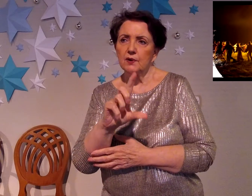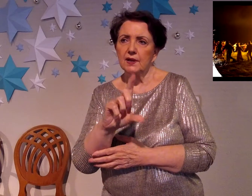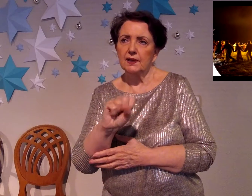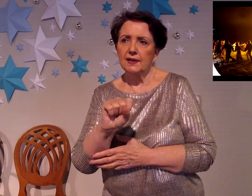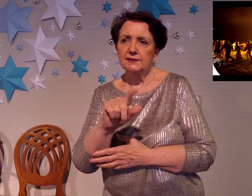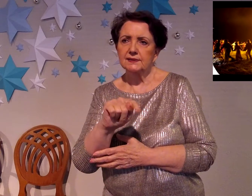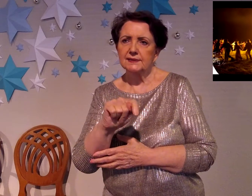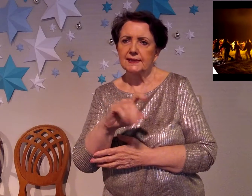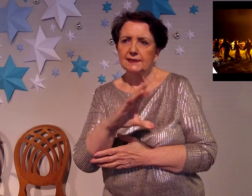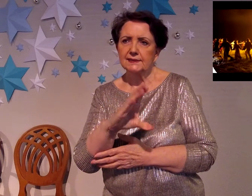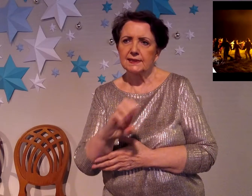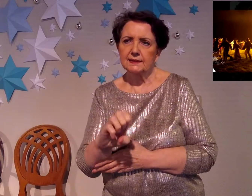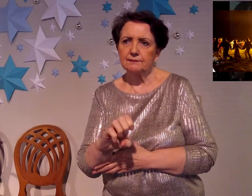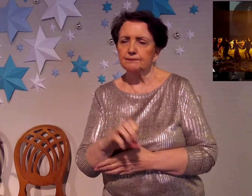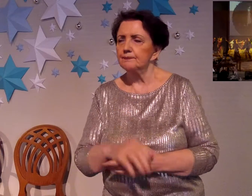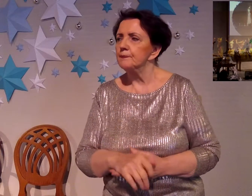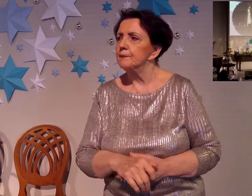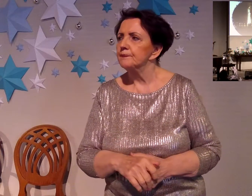I thought,